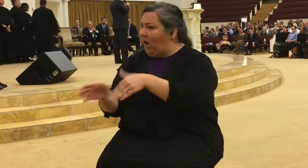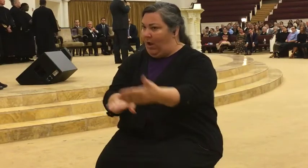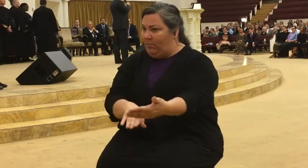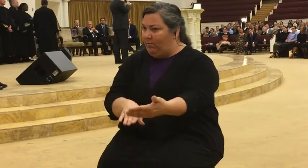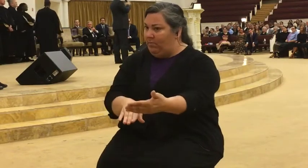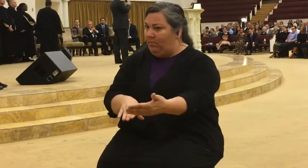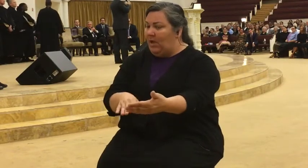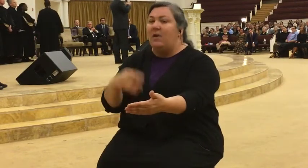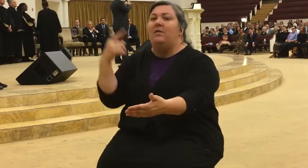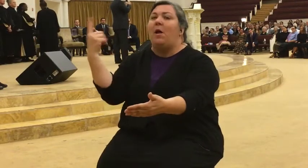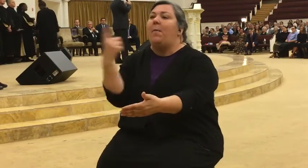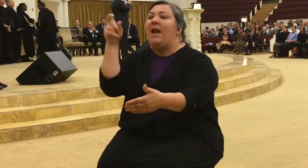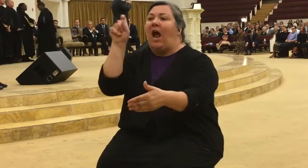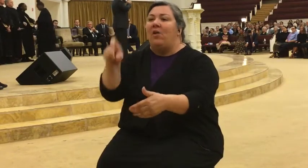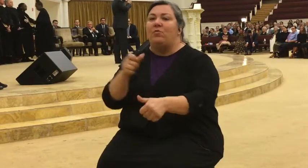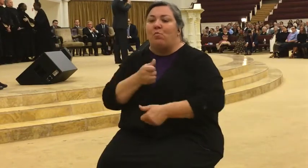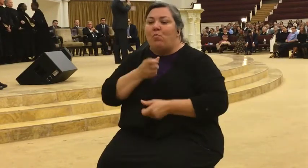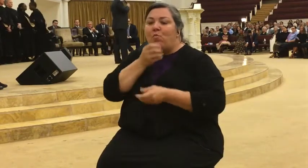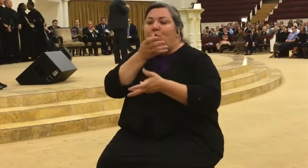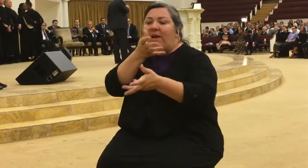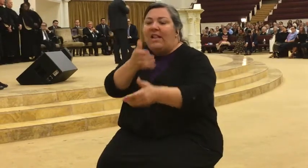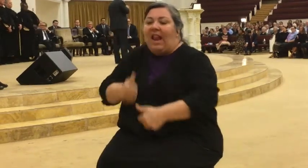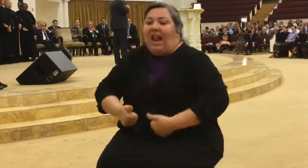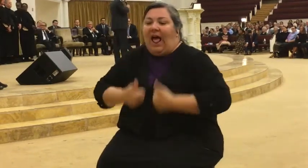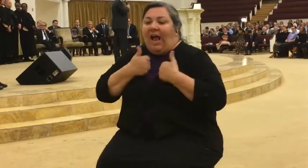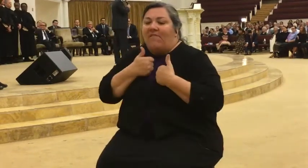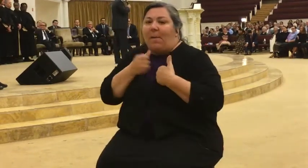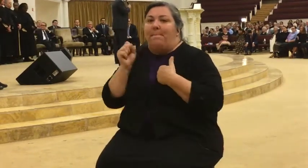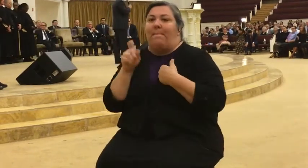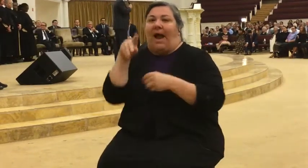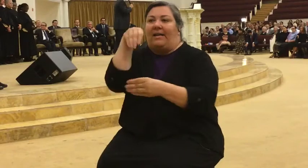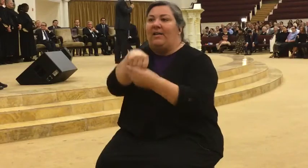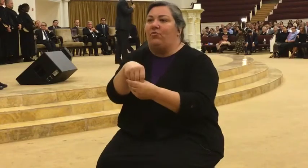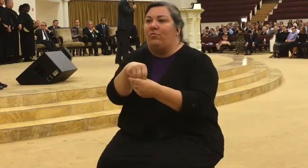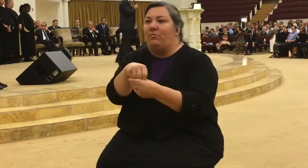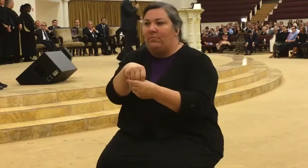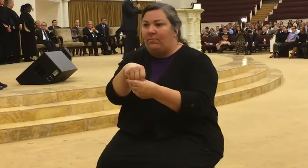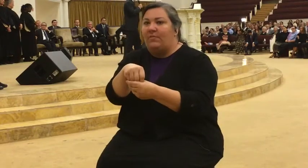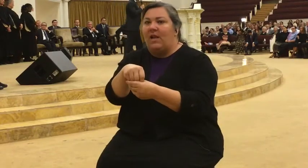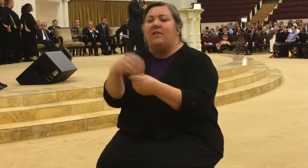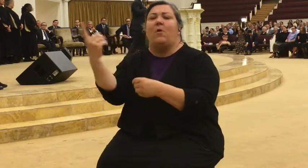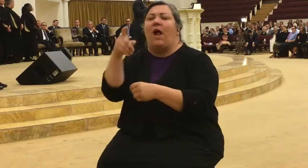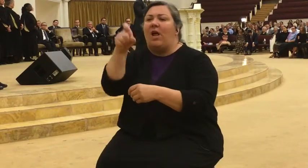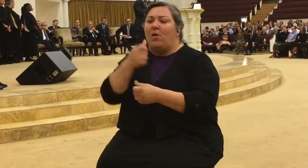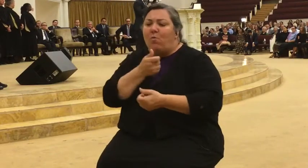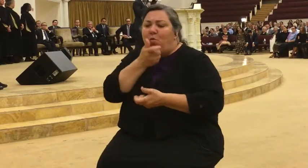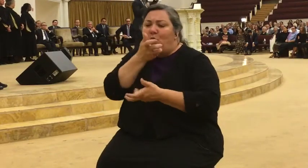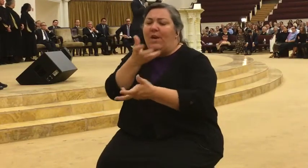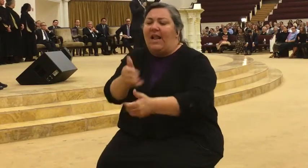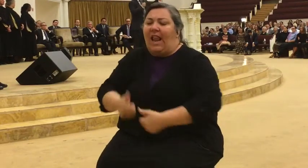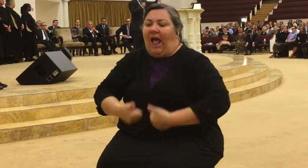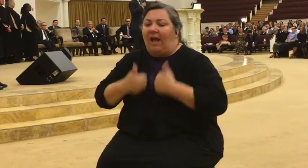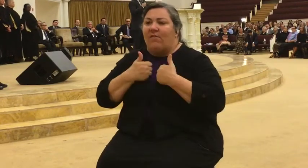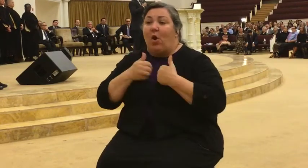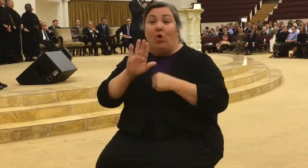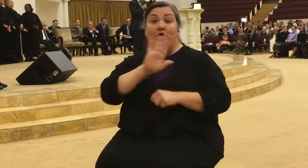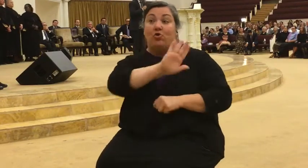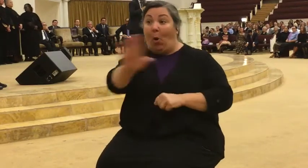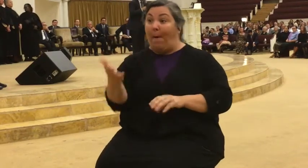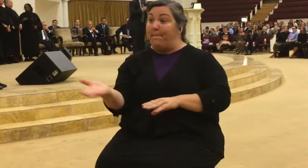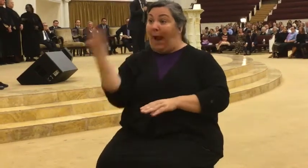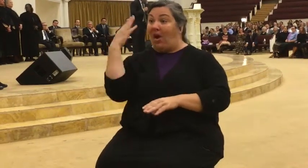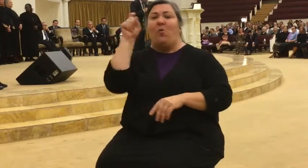somebody's got to breathe life back into it. Somebody's got to breathe life back into it. Your past was supposed to